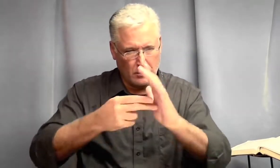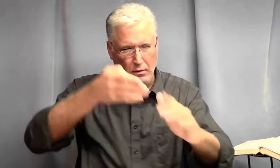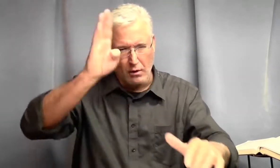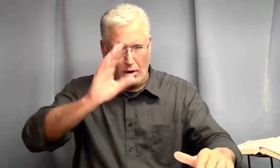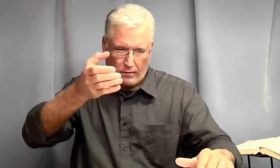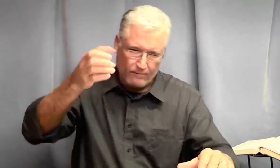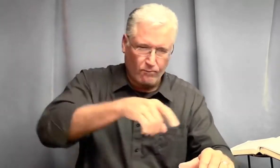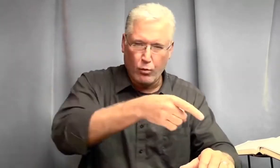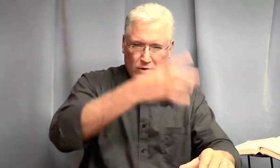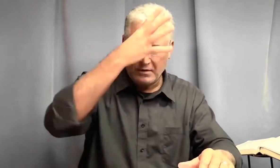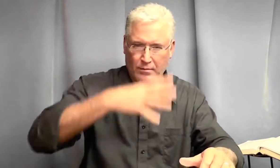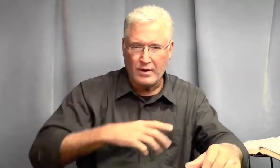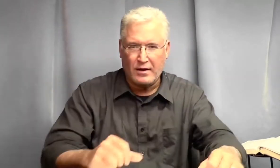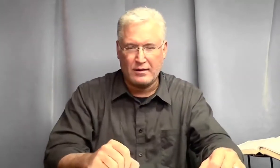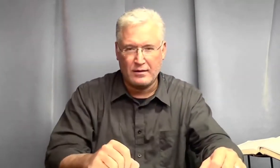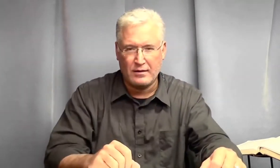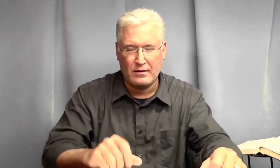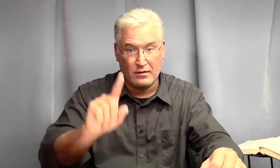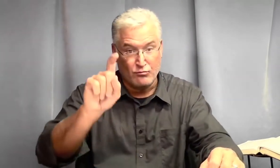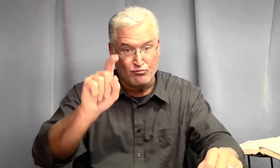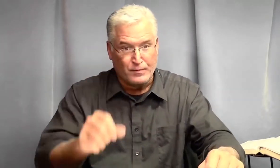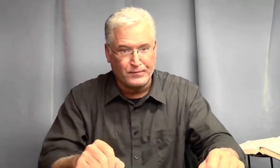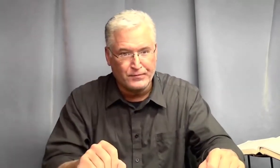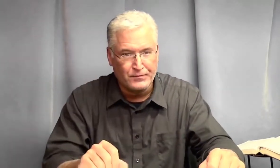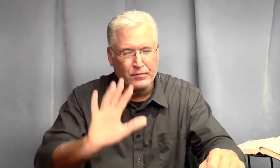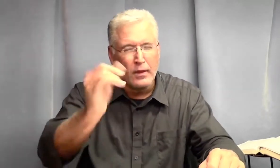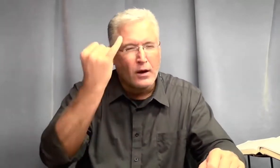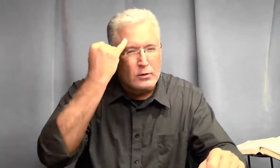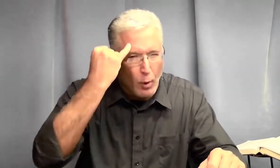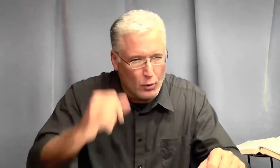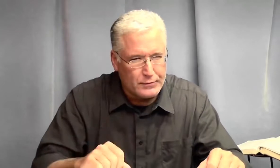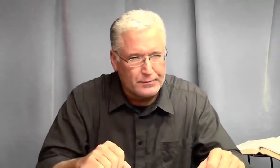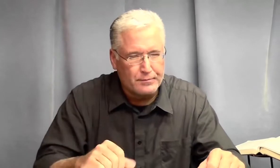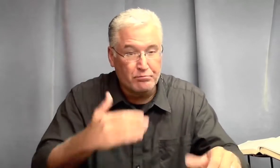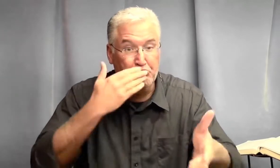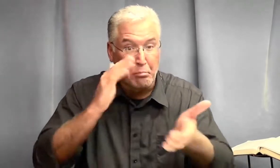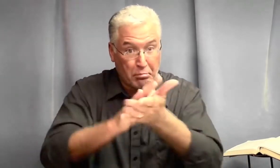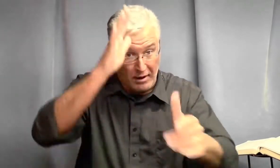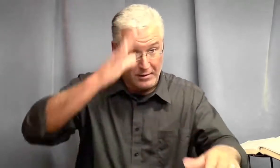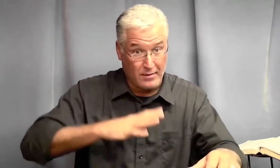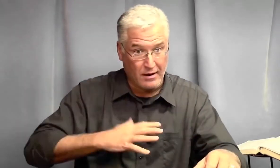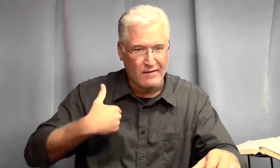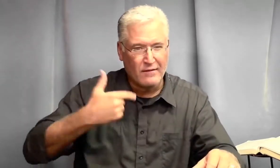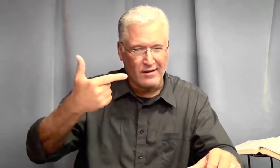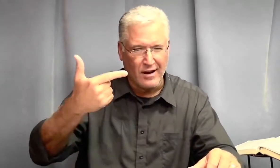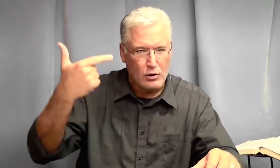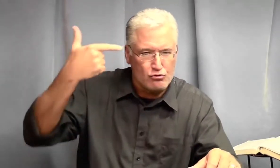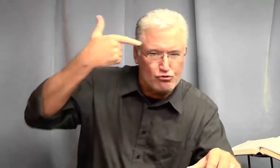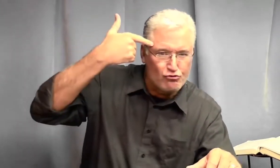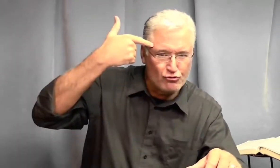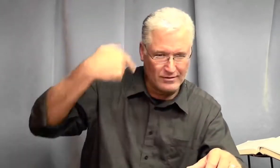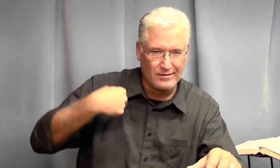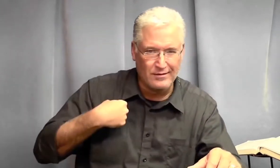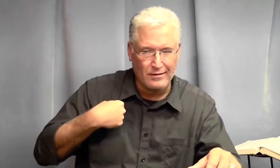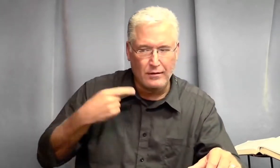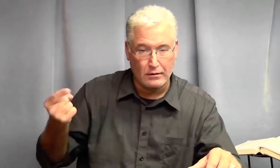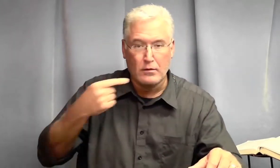to Christ. Does that mean that God is forcing him? Let me explain to you. If a man had a gun to my